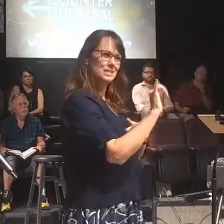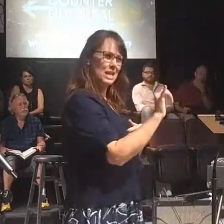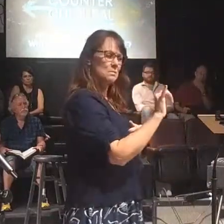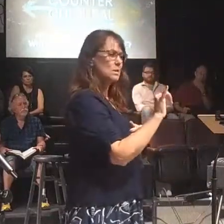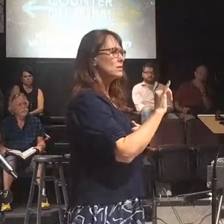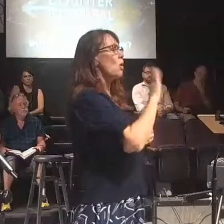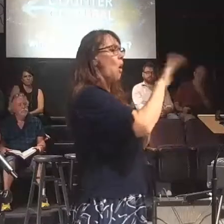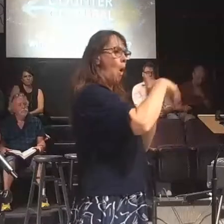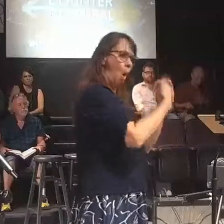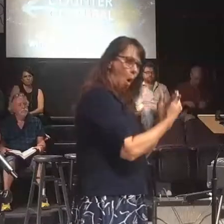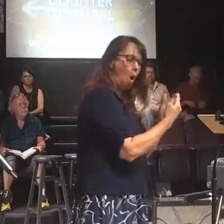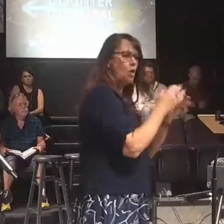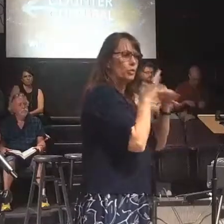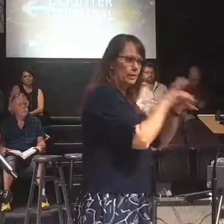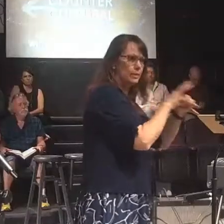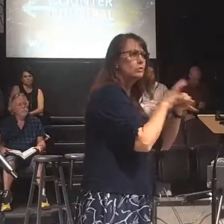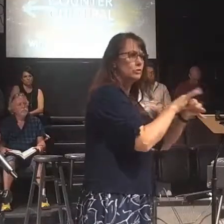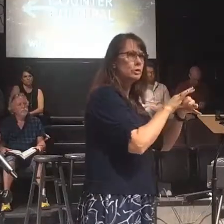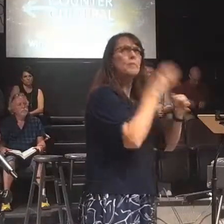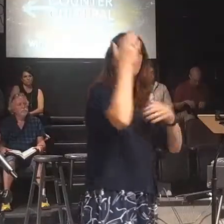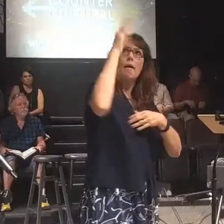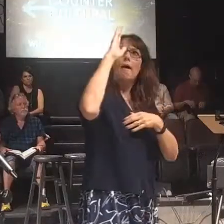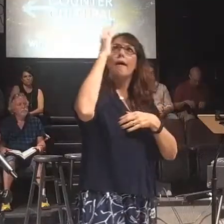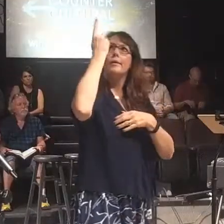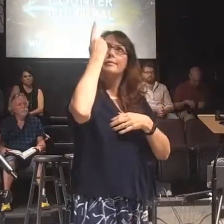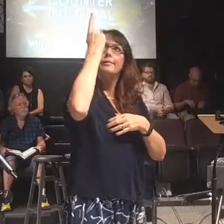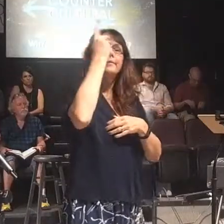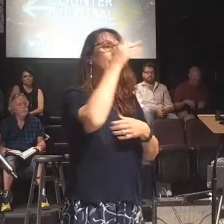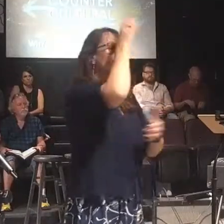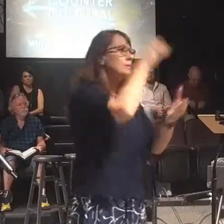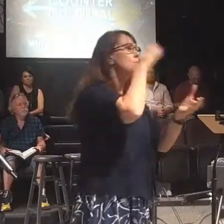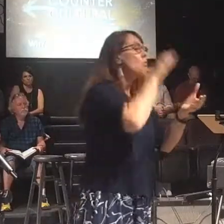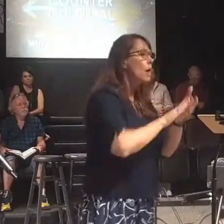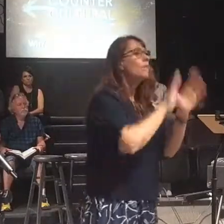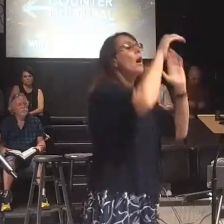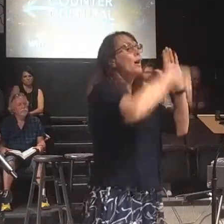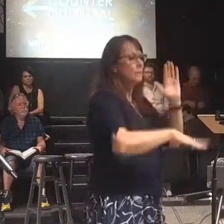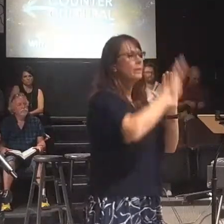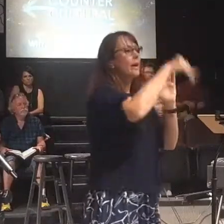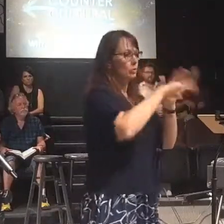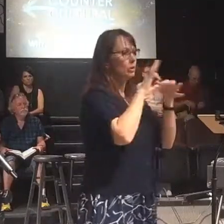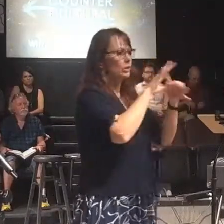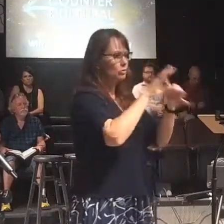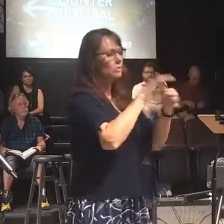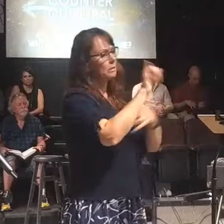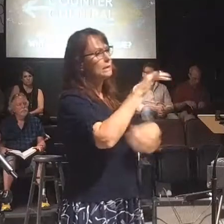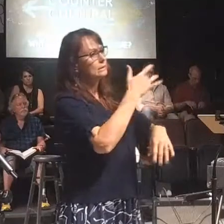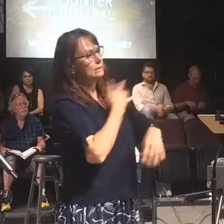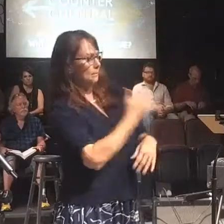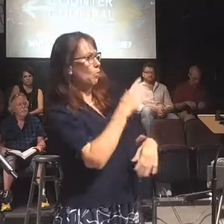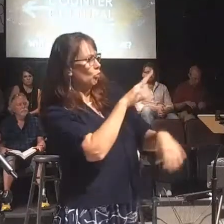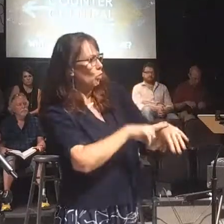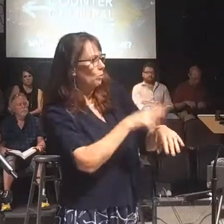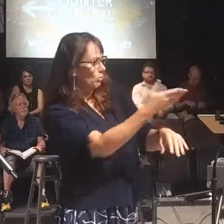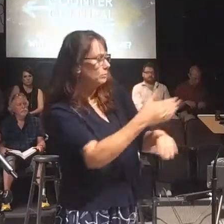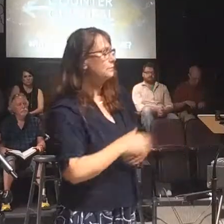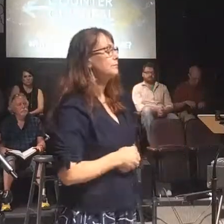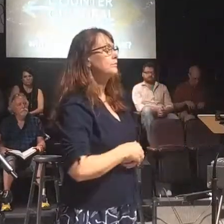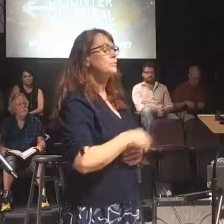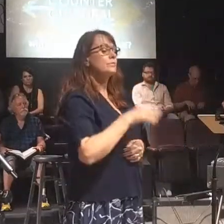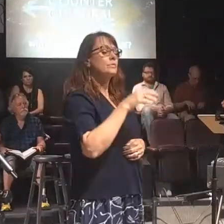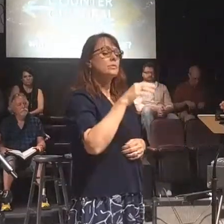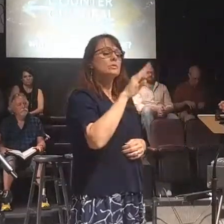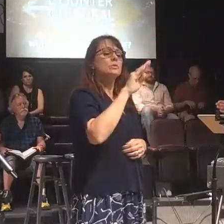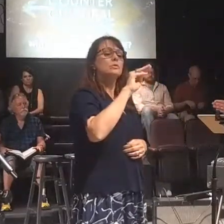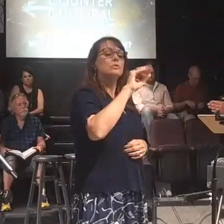there's ups and downs and there's these waves. So that's what happened. So Malachi comes back, and this is the last prophet